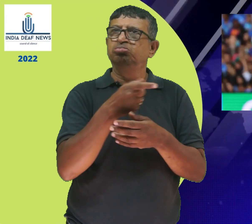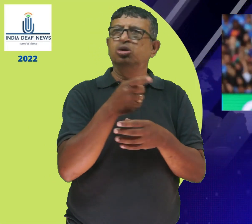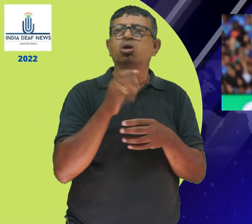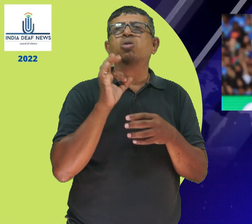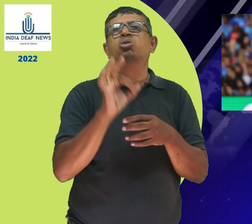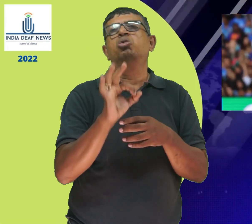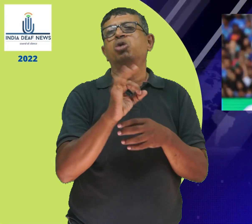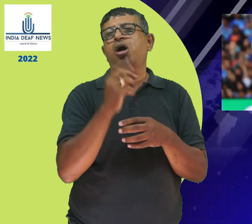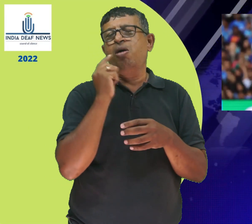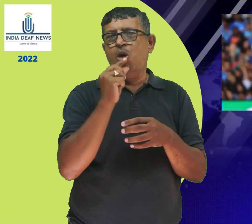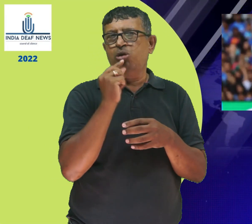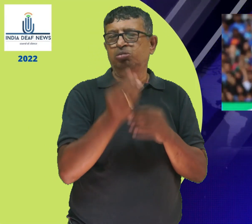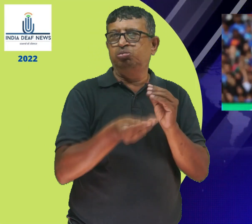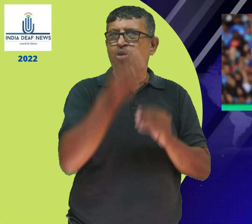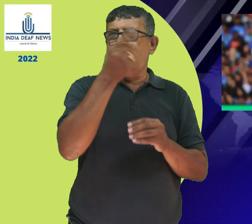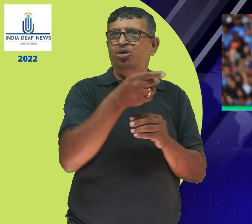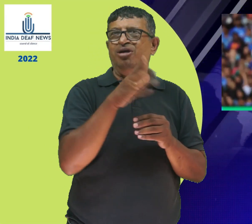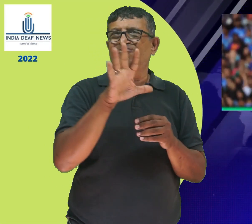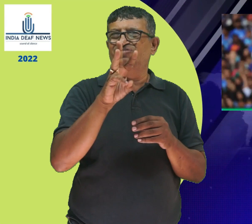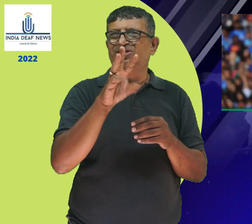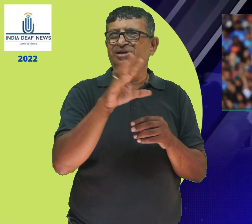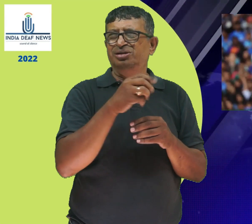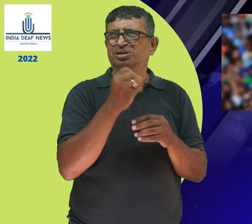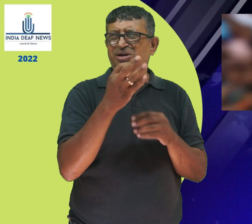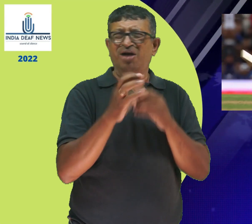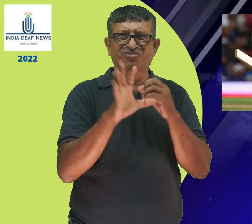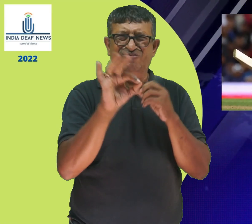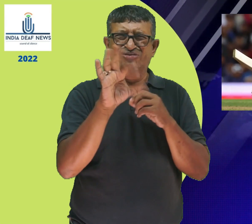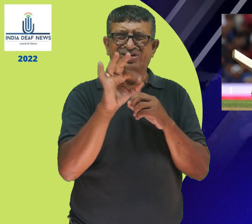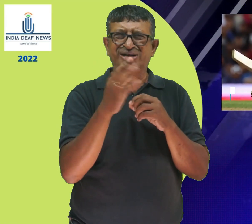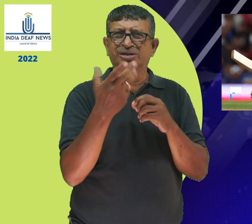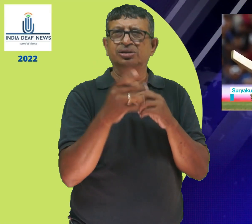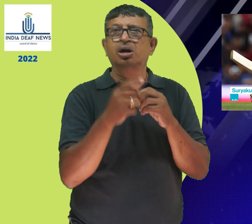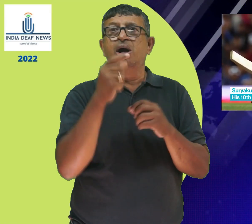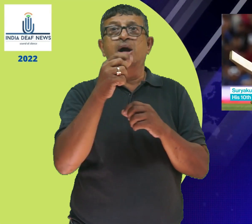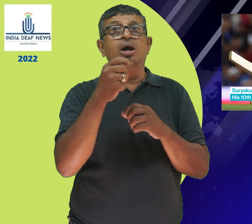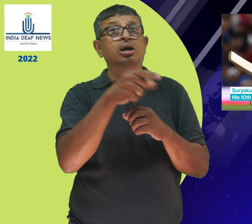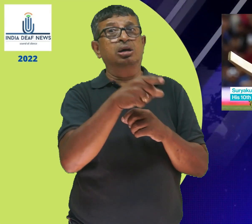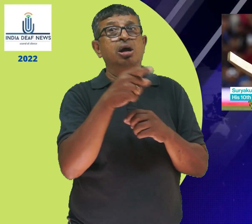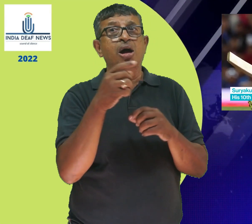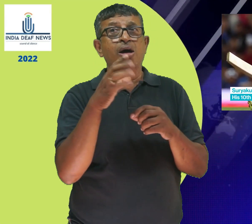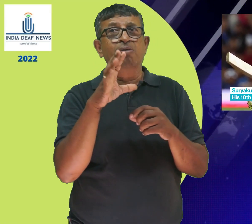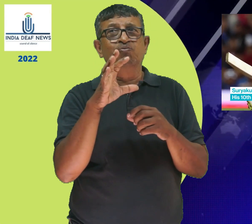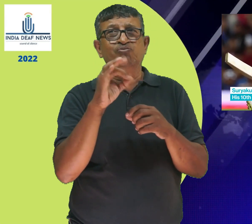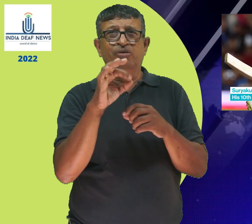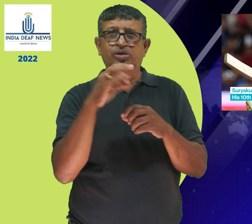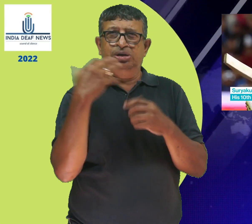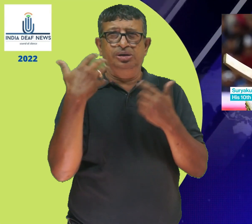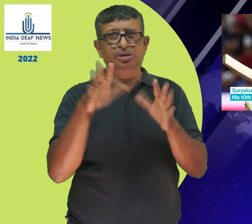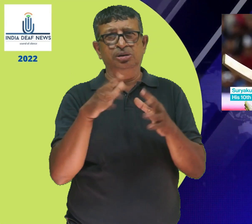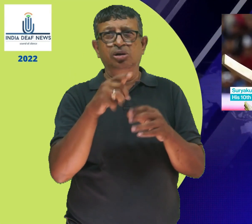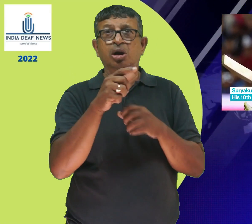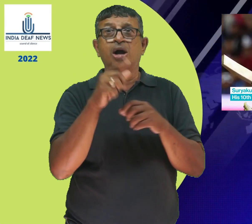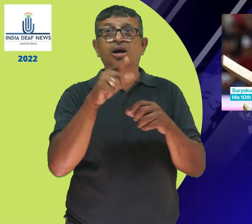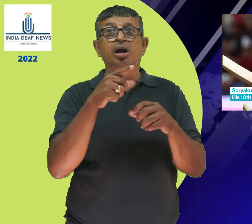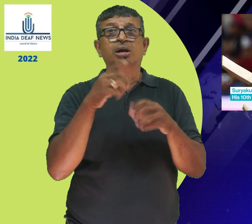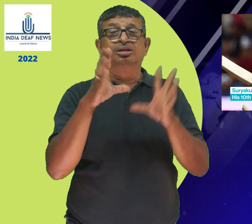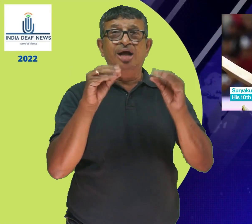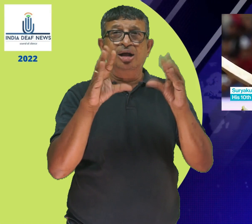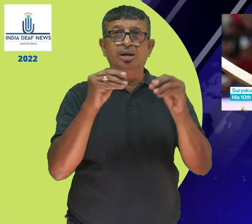from the get-go to unleash his armory of shots. India's Mr. 360 brought up his 10th T20 International 50 in